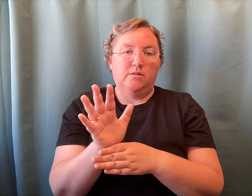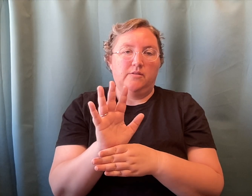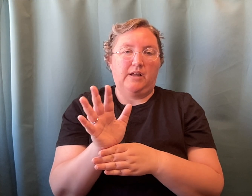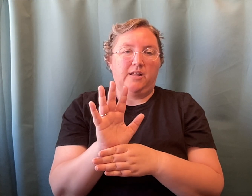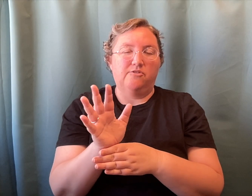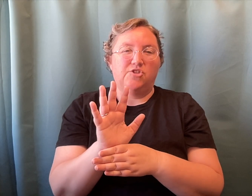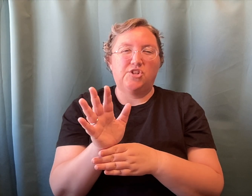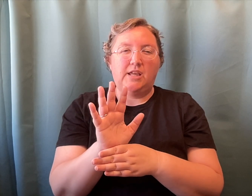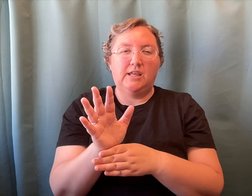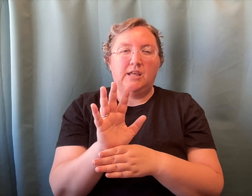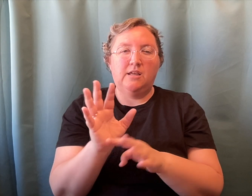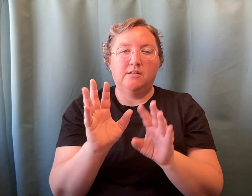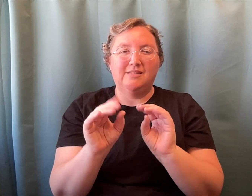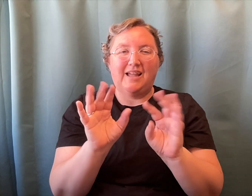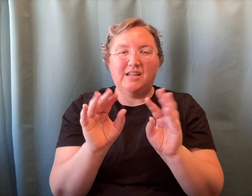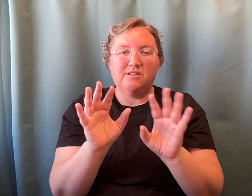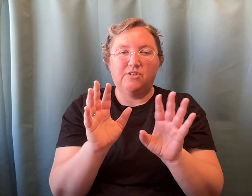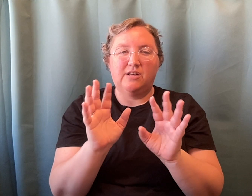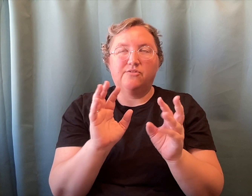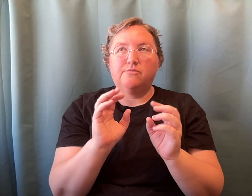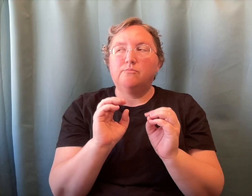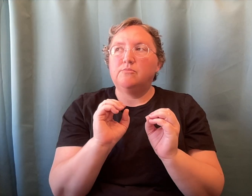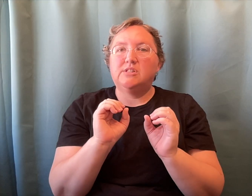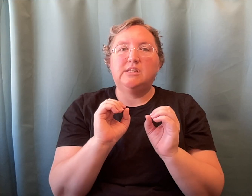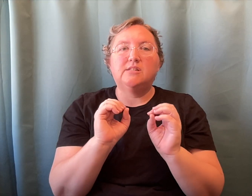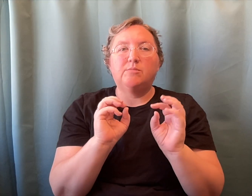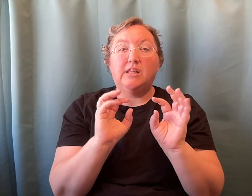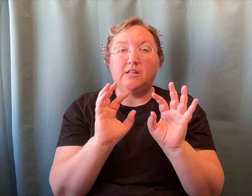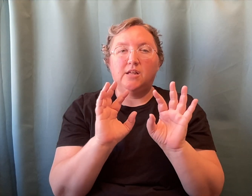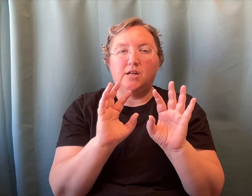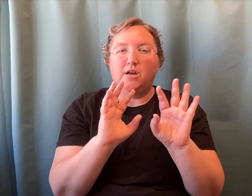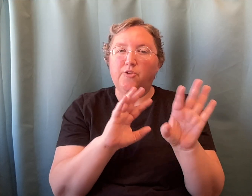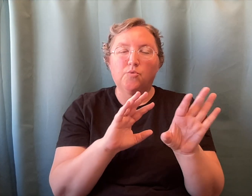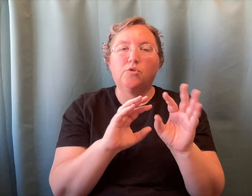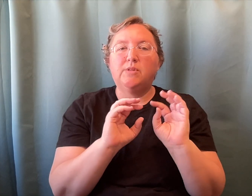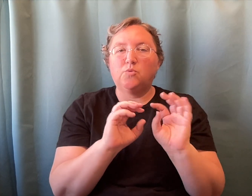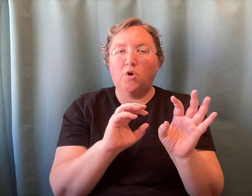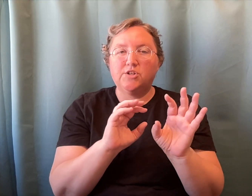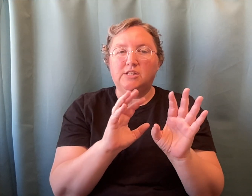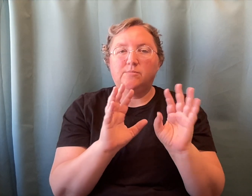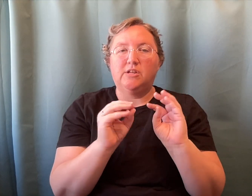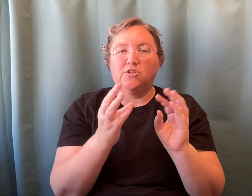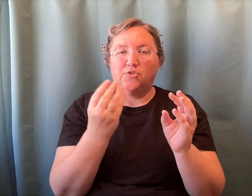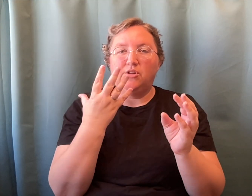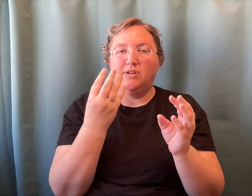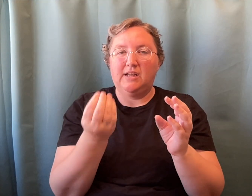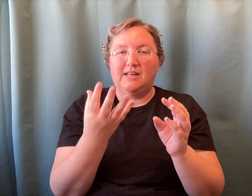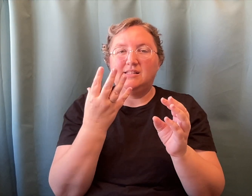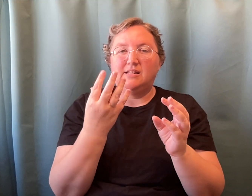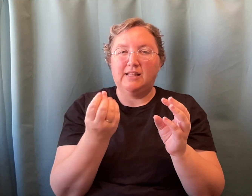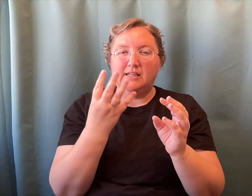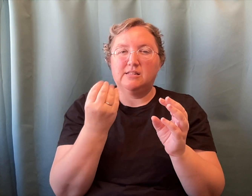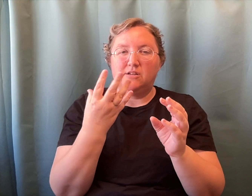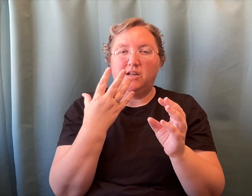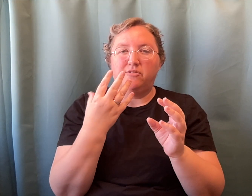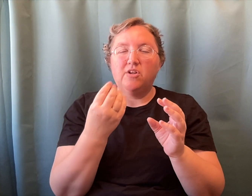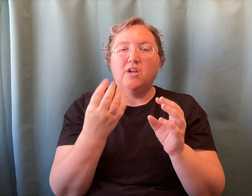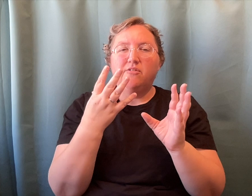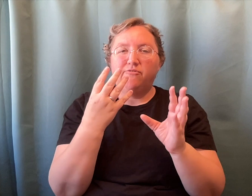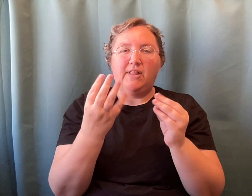that kind of shaky light. If you kind of see somebody in another room that's watching something on a screen, you can kind of see the lights that are kind of